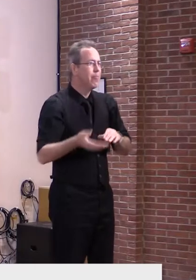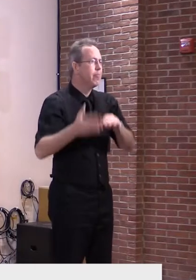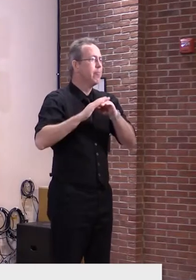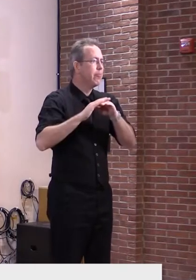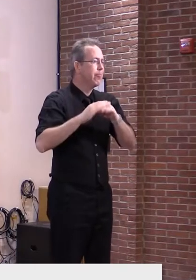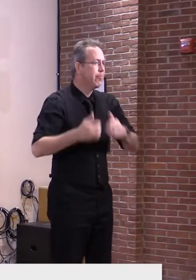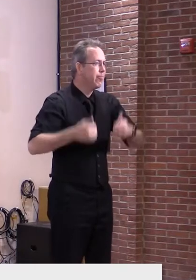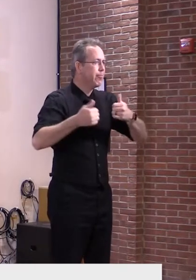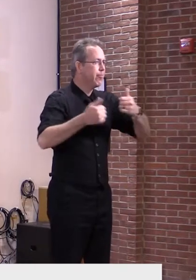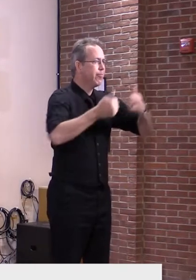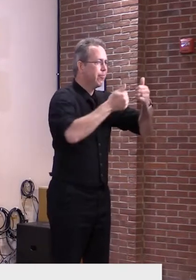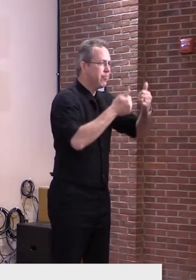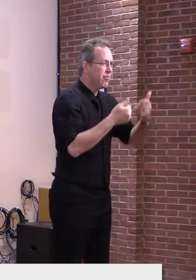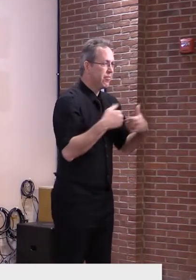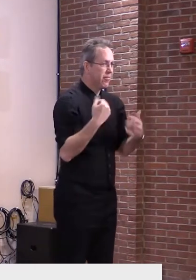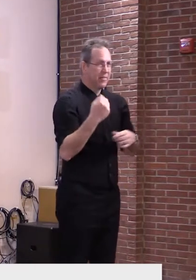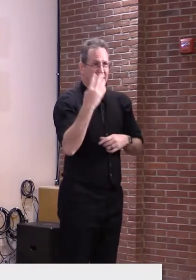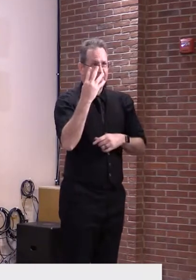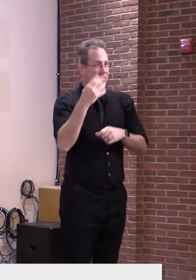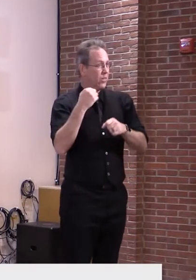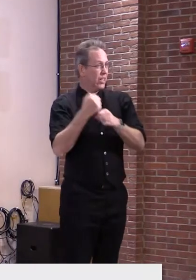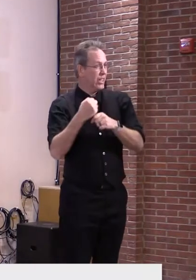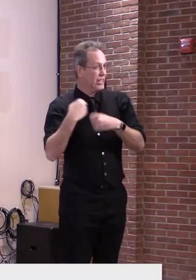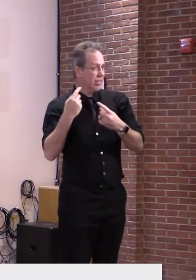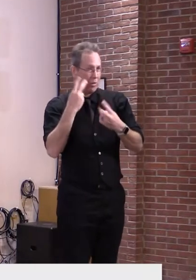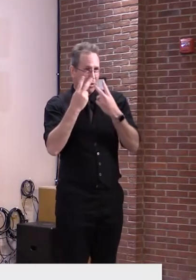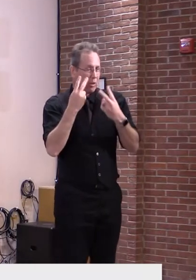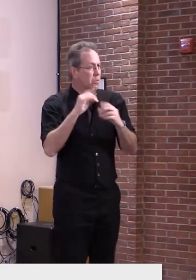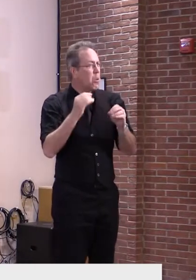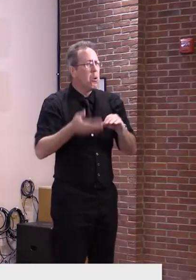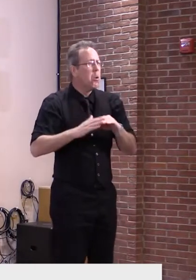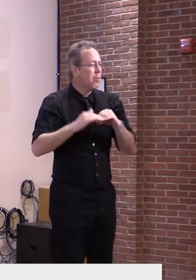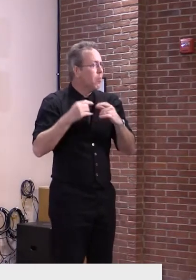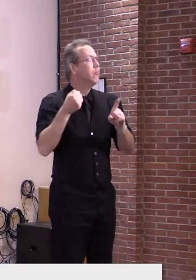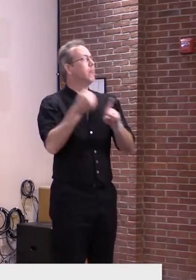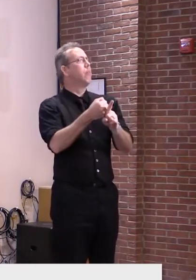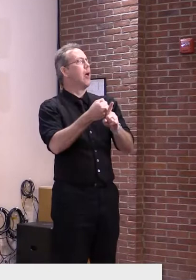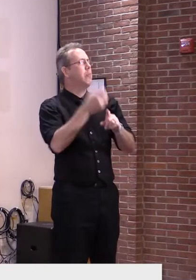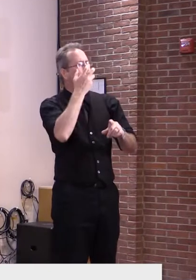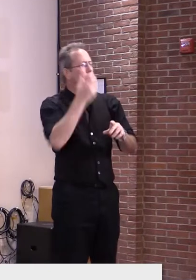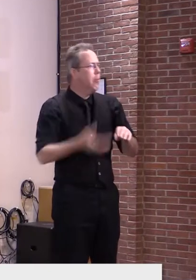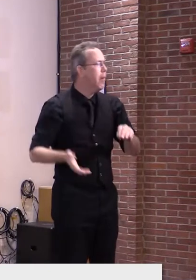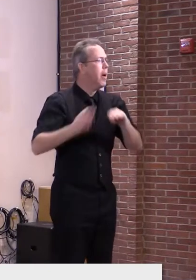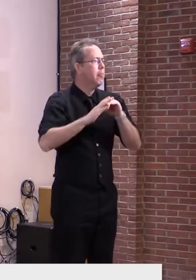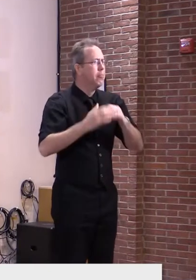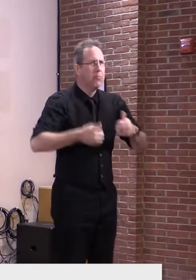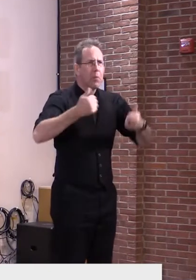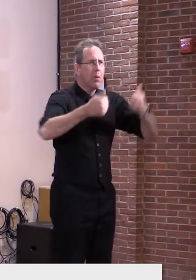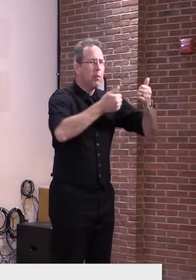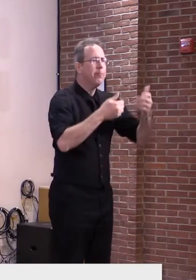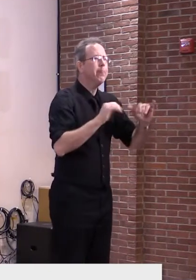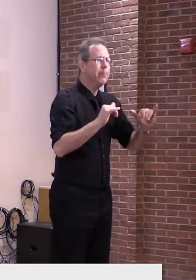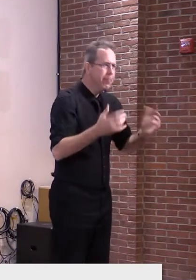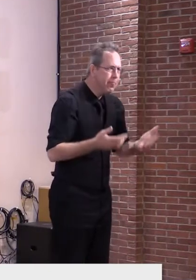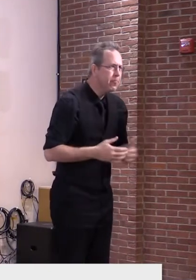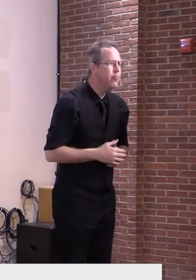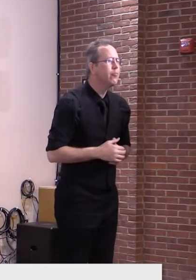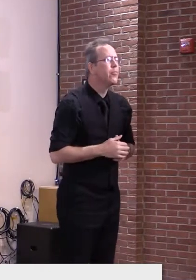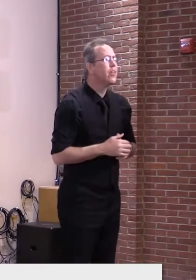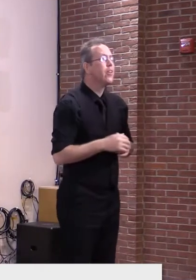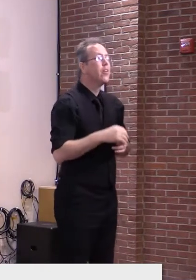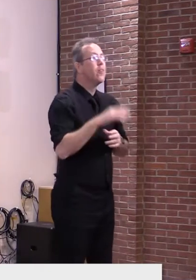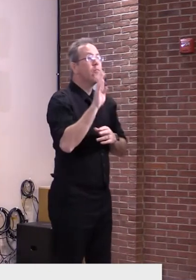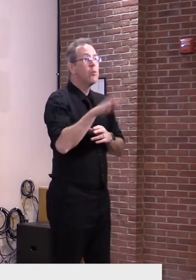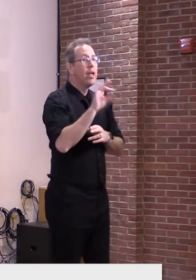over 40 years. And when we look at the assumptions that built up to the $5.8 billion,